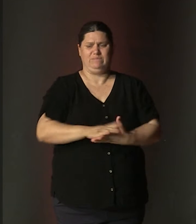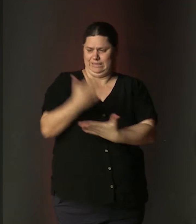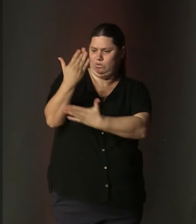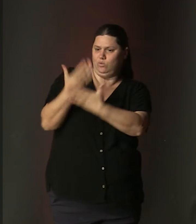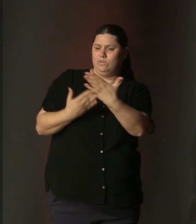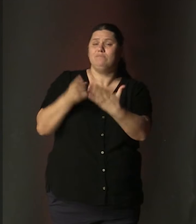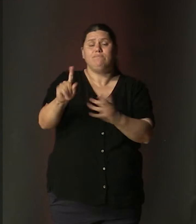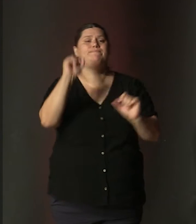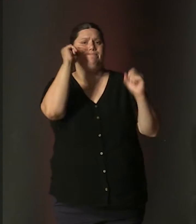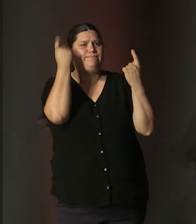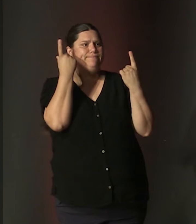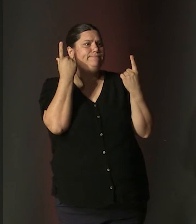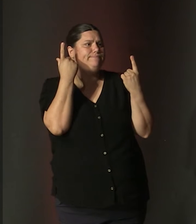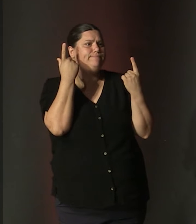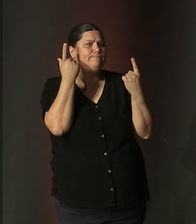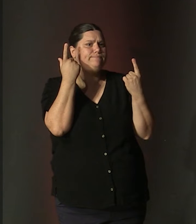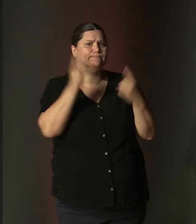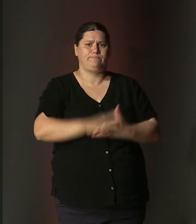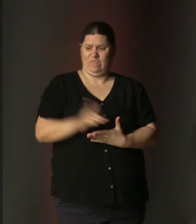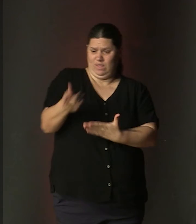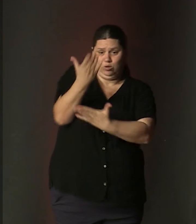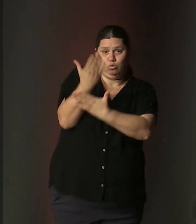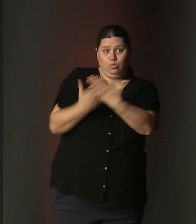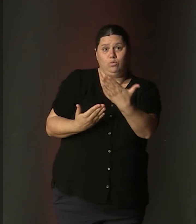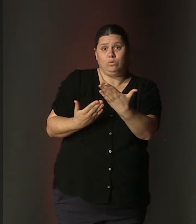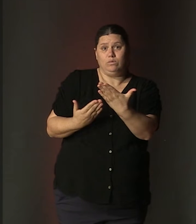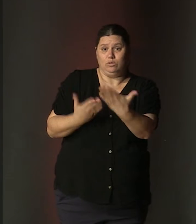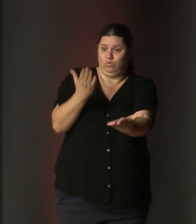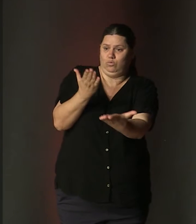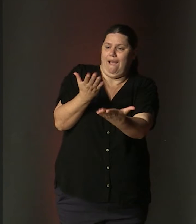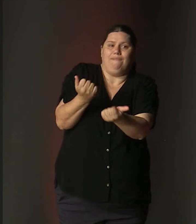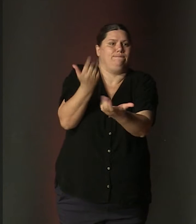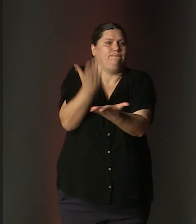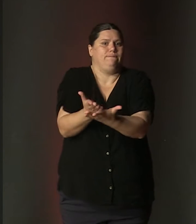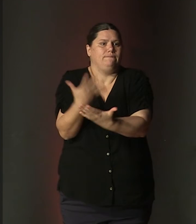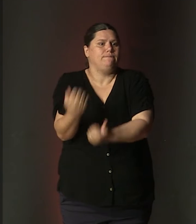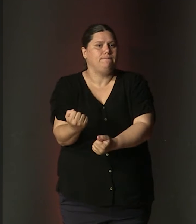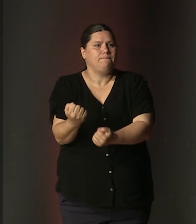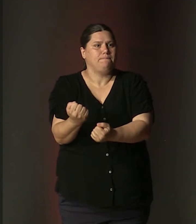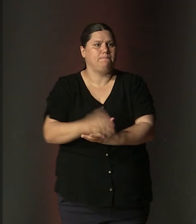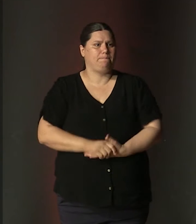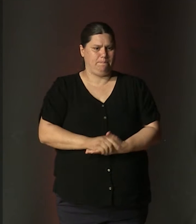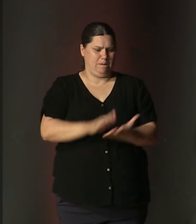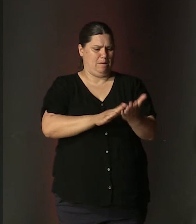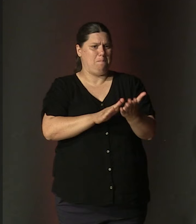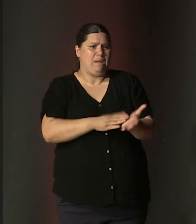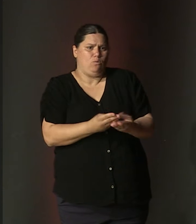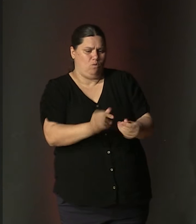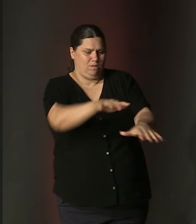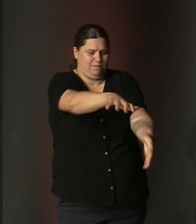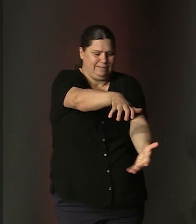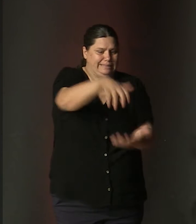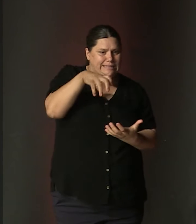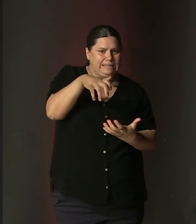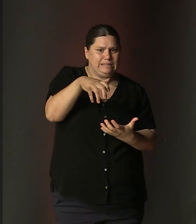This is understandable. These stories are based in fact, and mineral extraction can be an